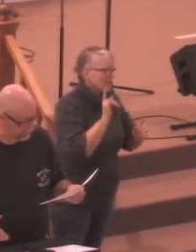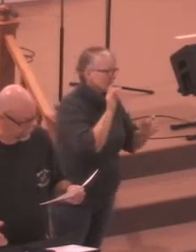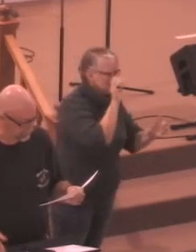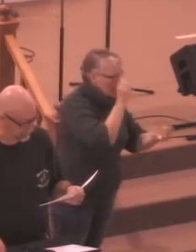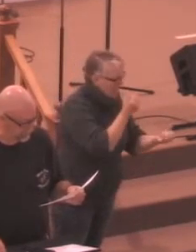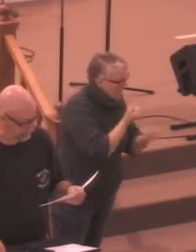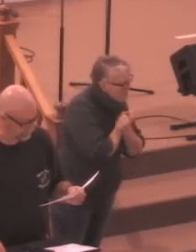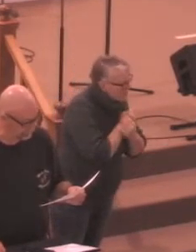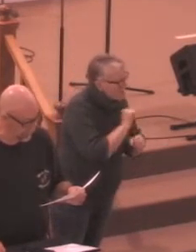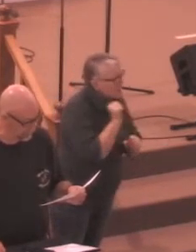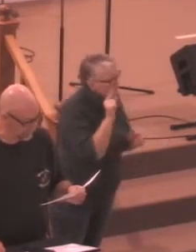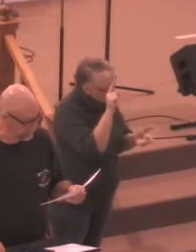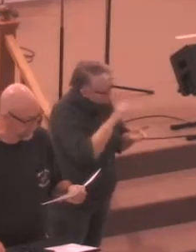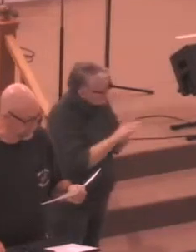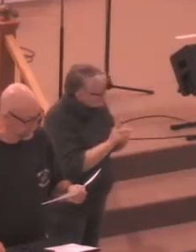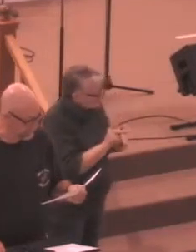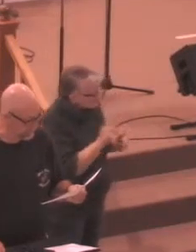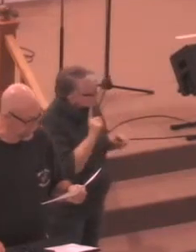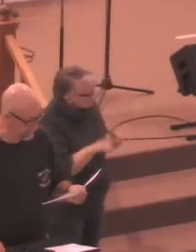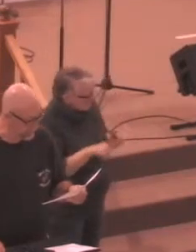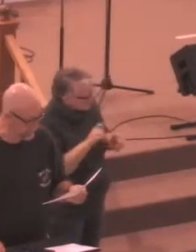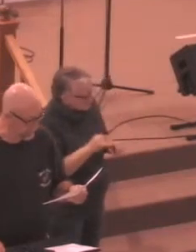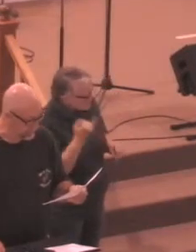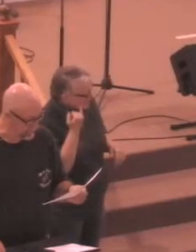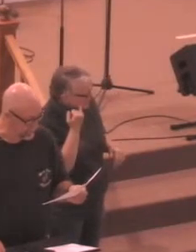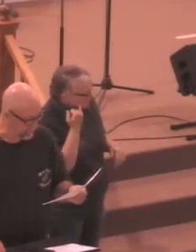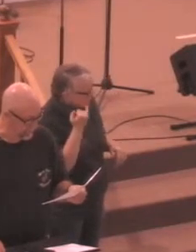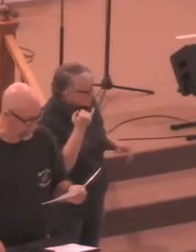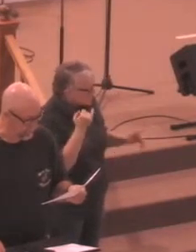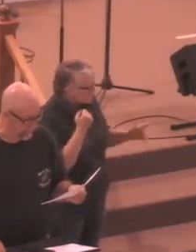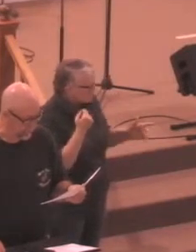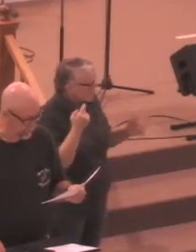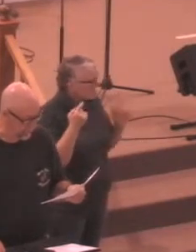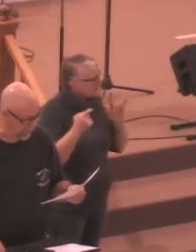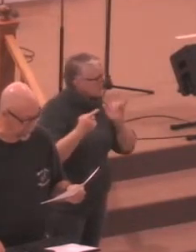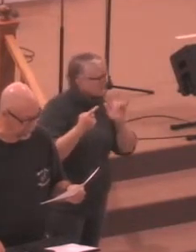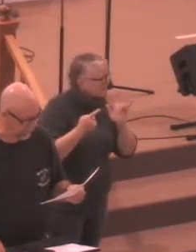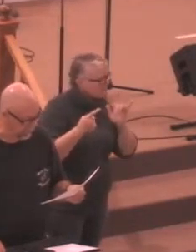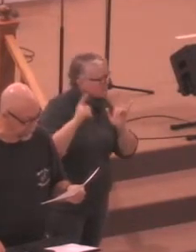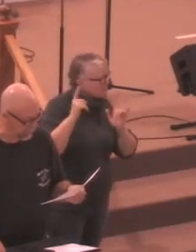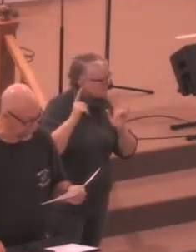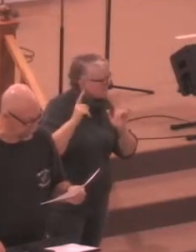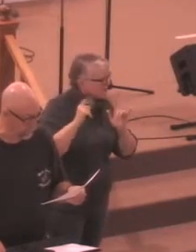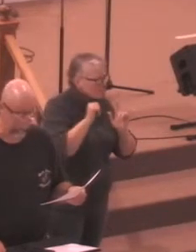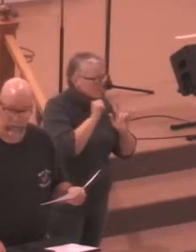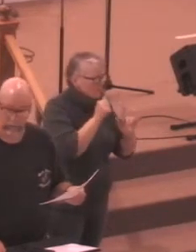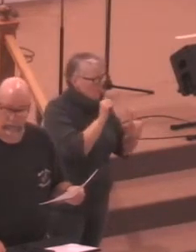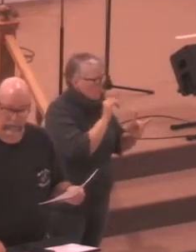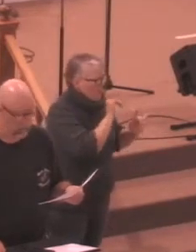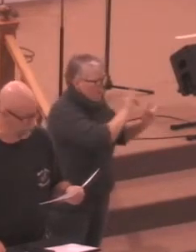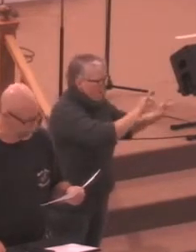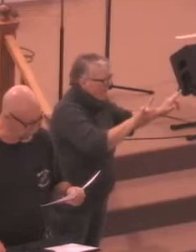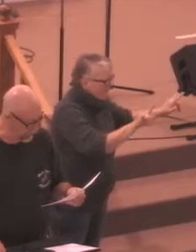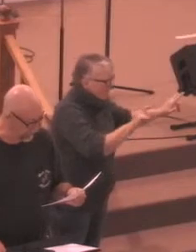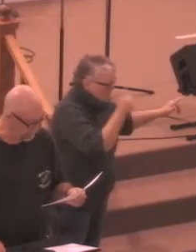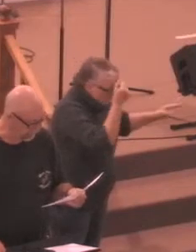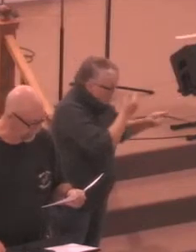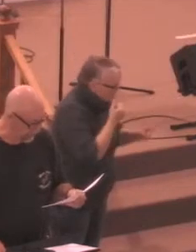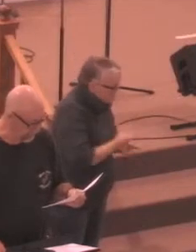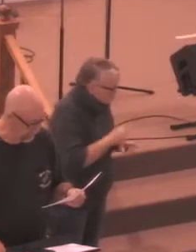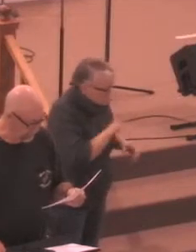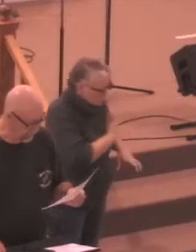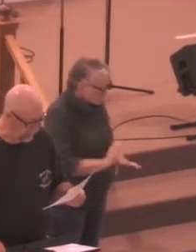who also love him. The second is that it is inconsistent and false to claim we agape love God if we don't obey